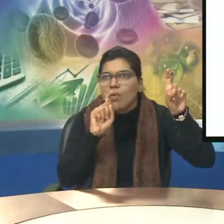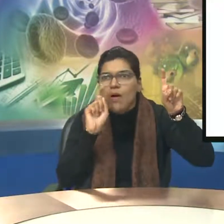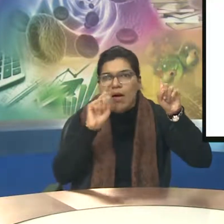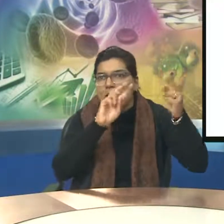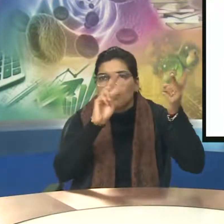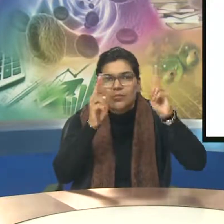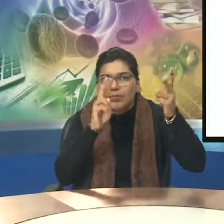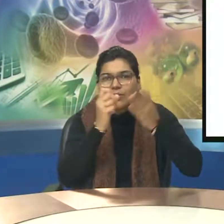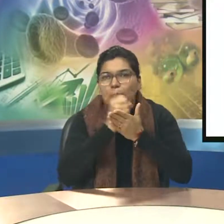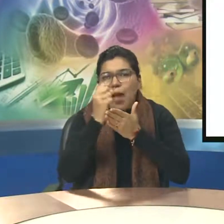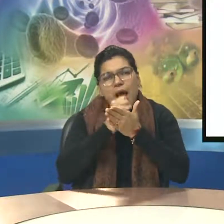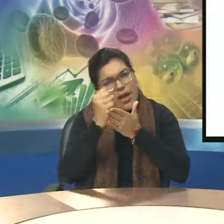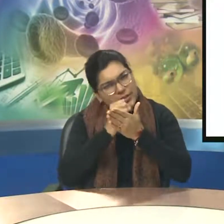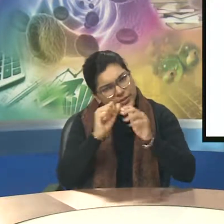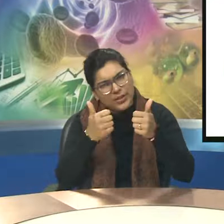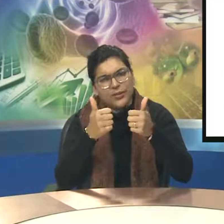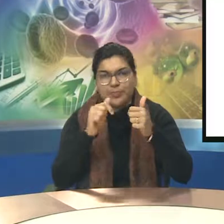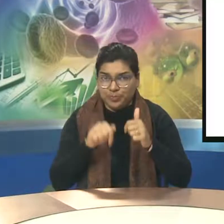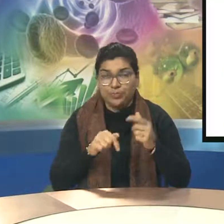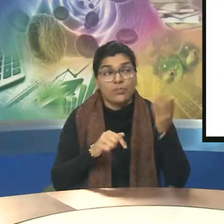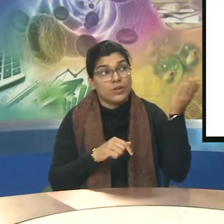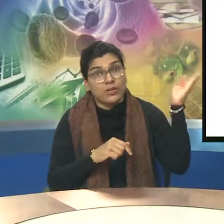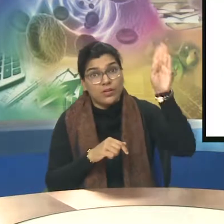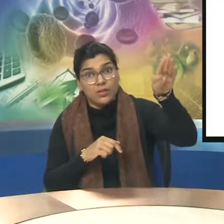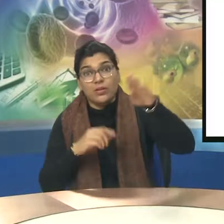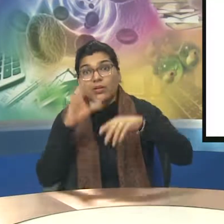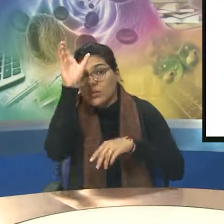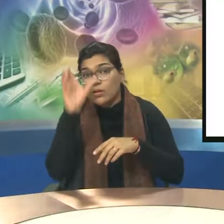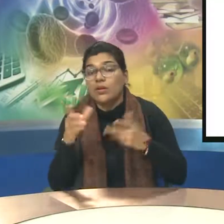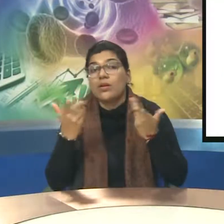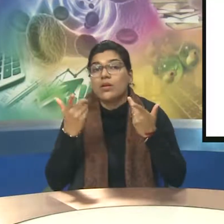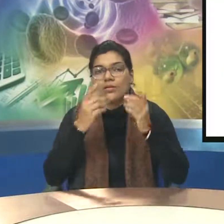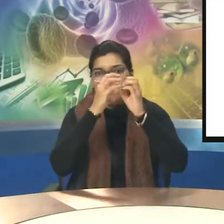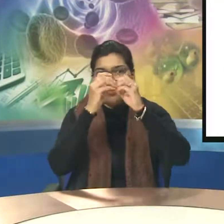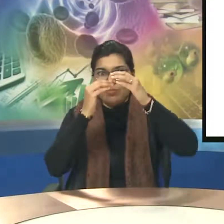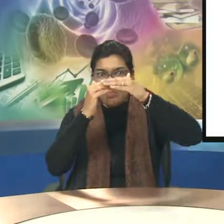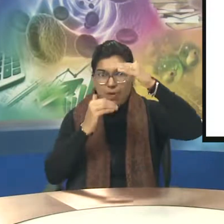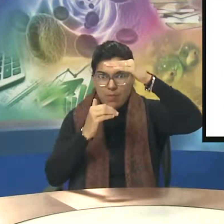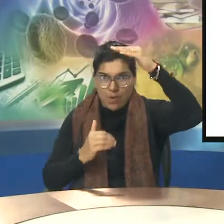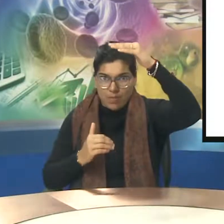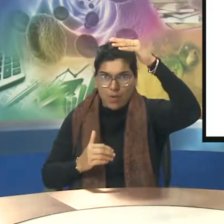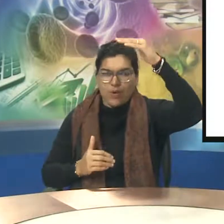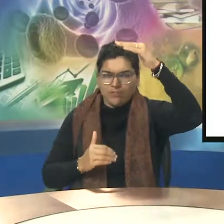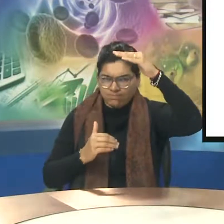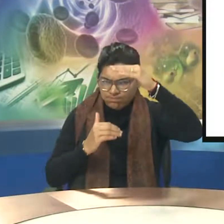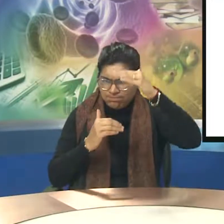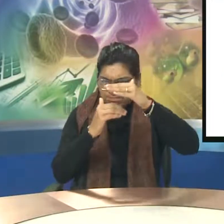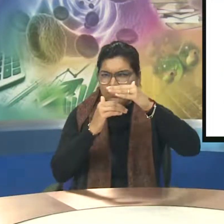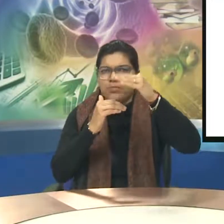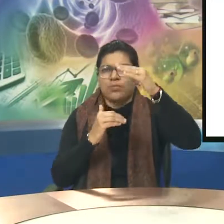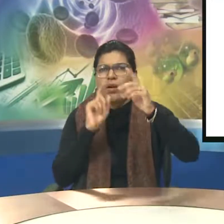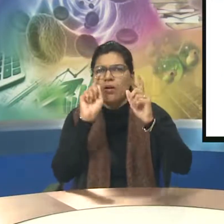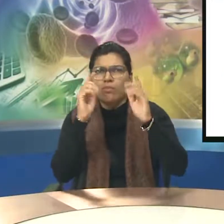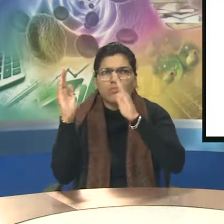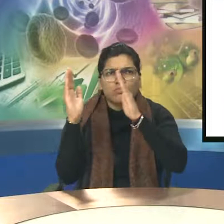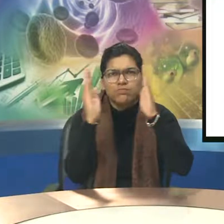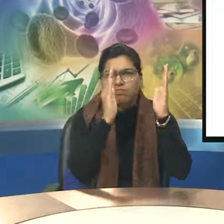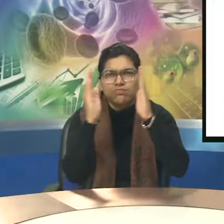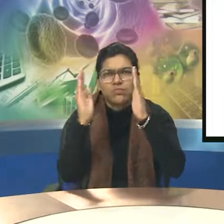of the paragraph. You can do practice from this tab and easily can